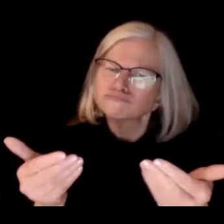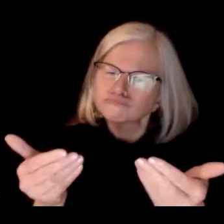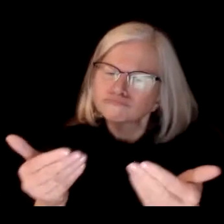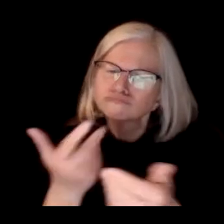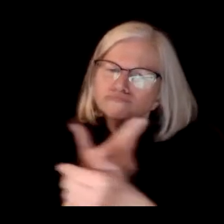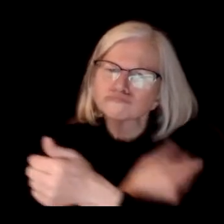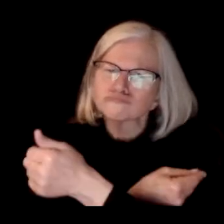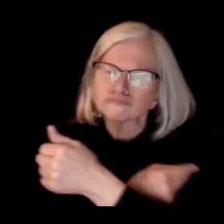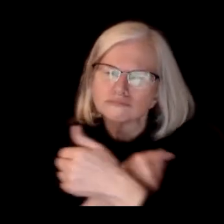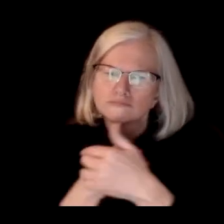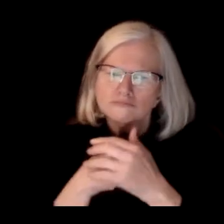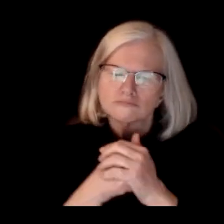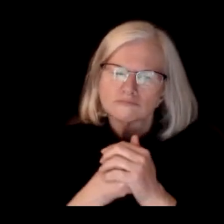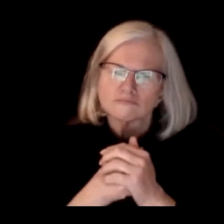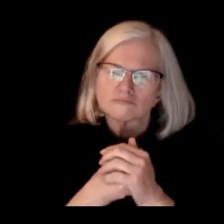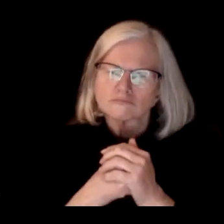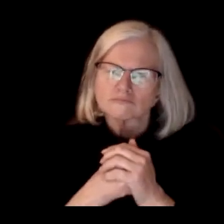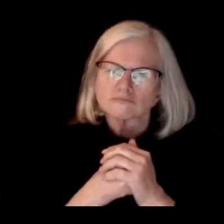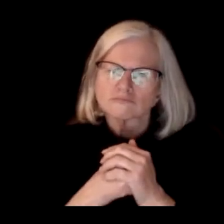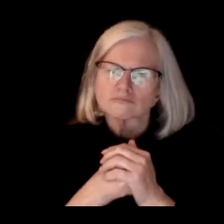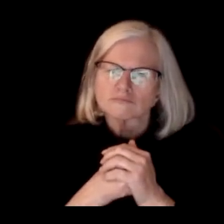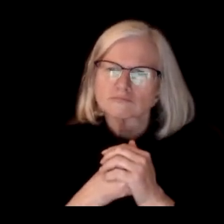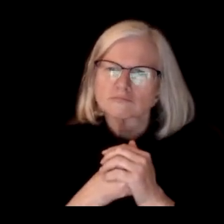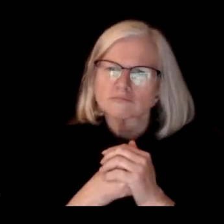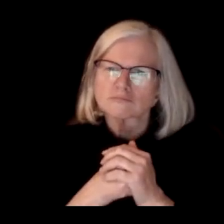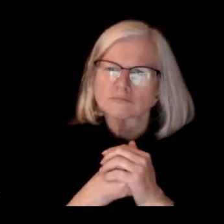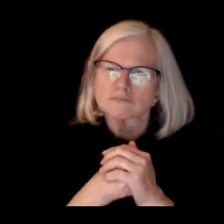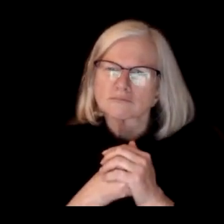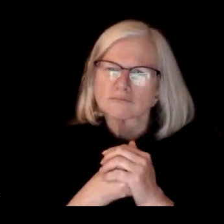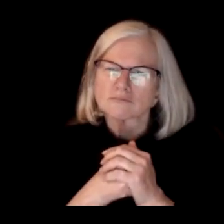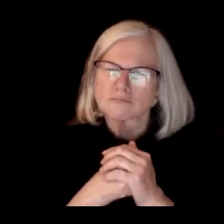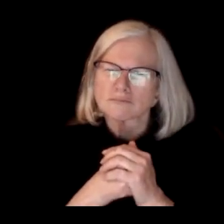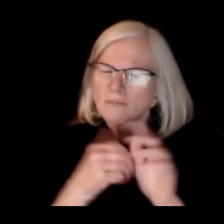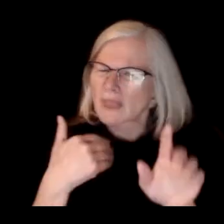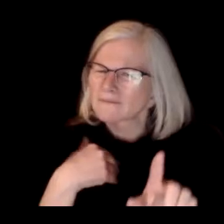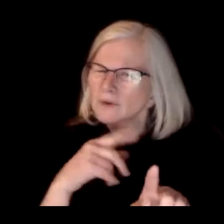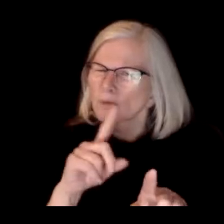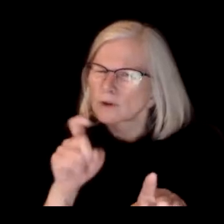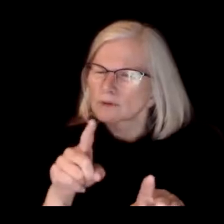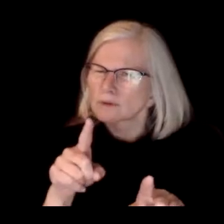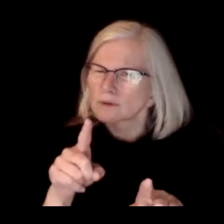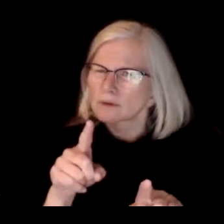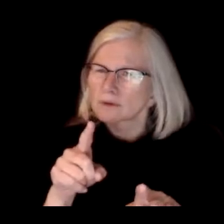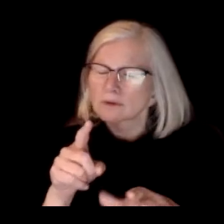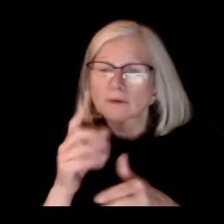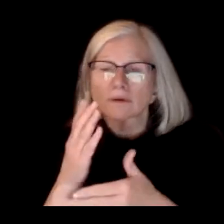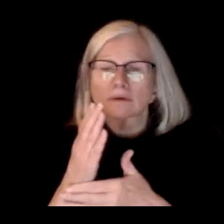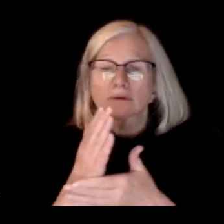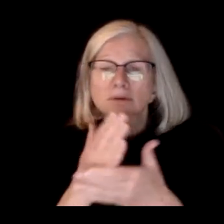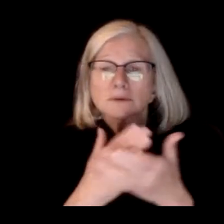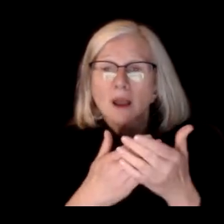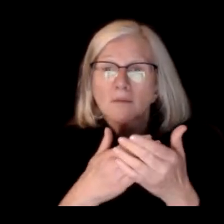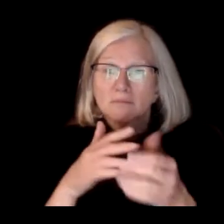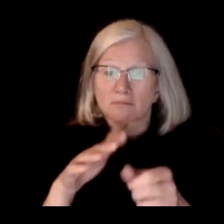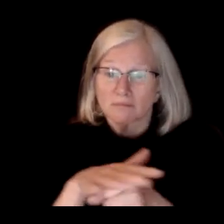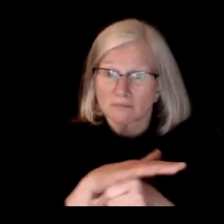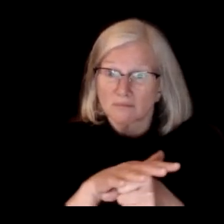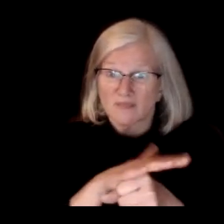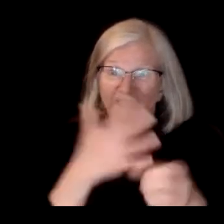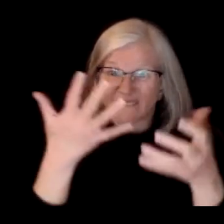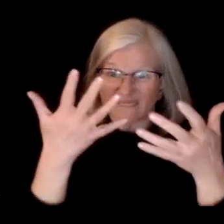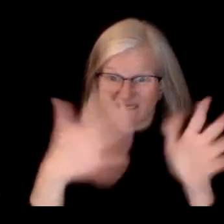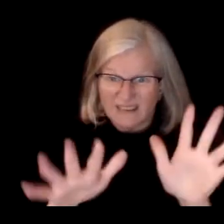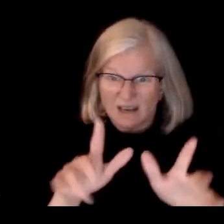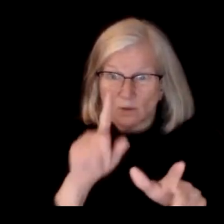clear, Commissioner, so that some locations may have gotten through 1A, but there are others that have not. Is that correct? And are in